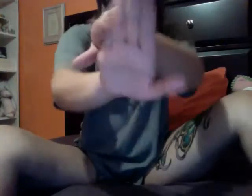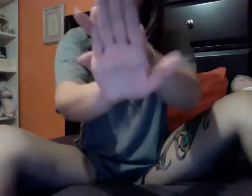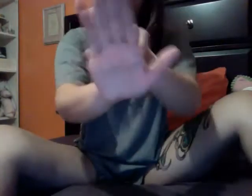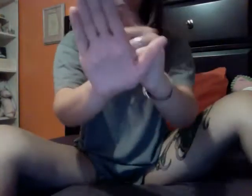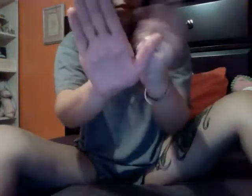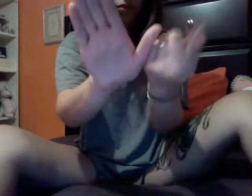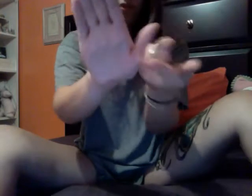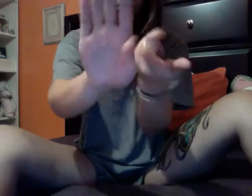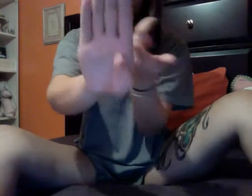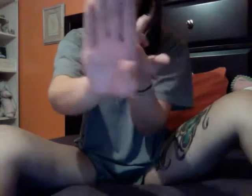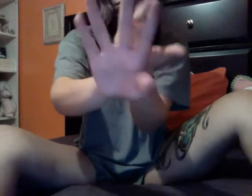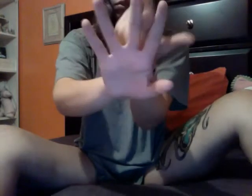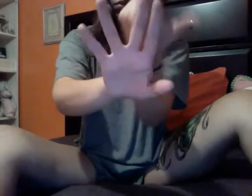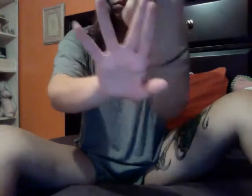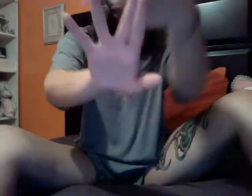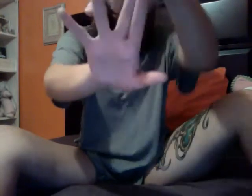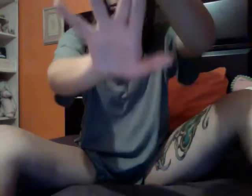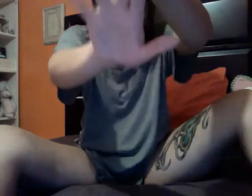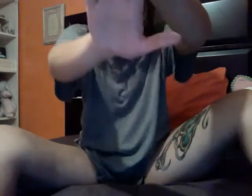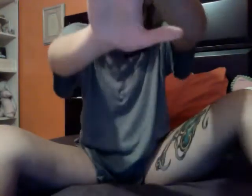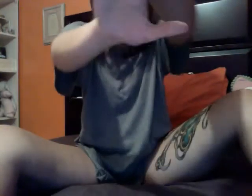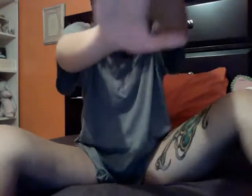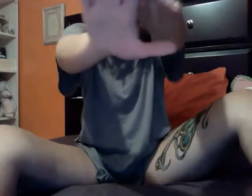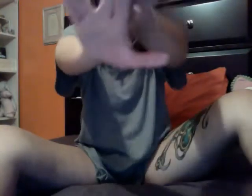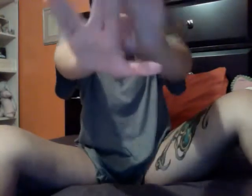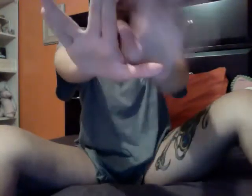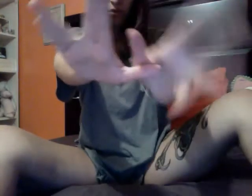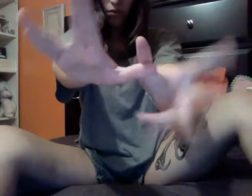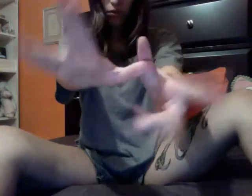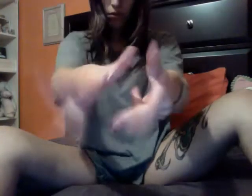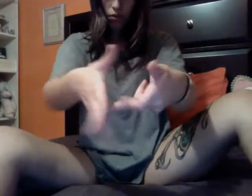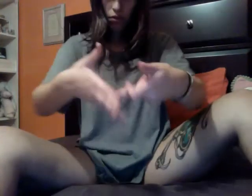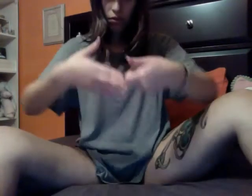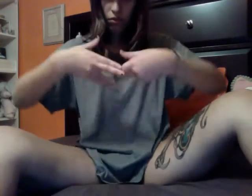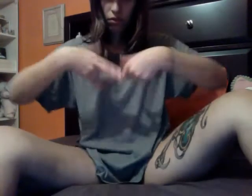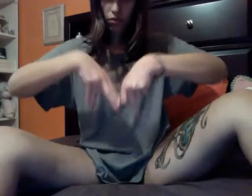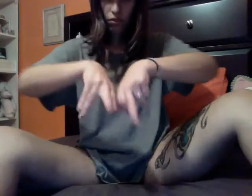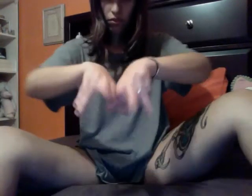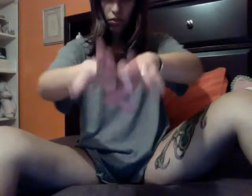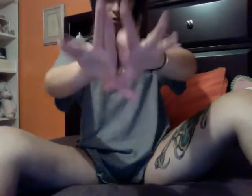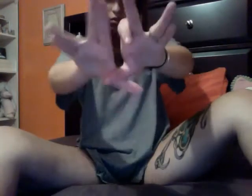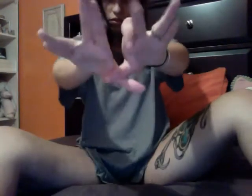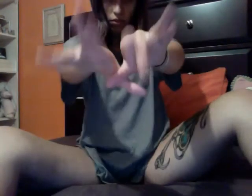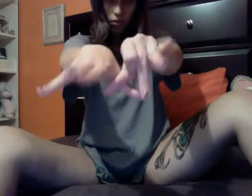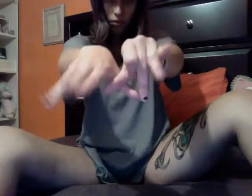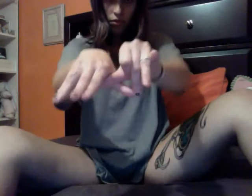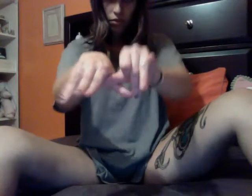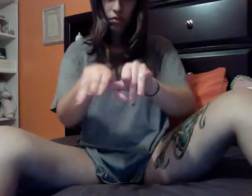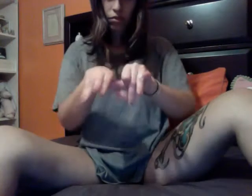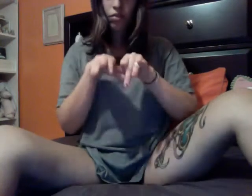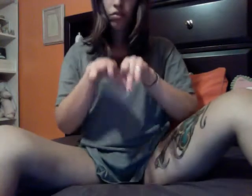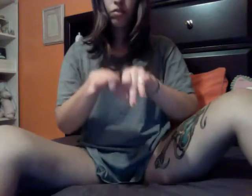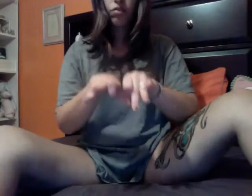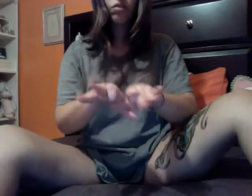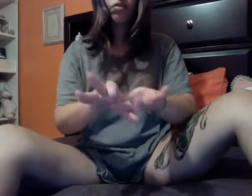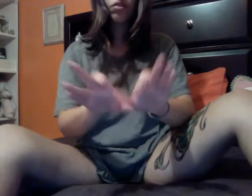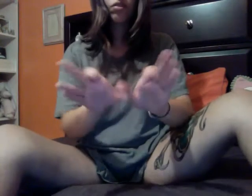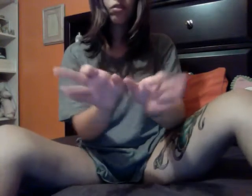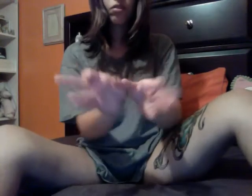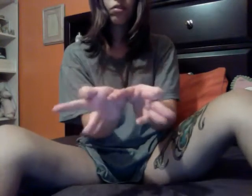We don't need no money, we can make it all work. But he headed out on Sunday, said he'd come on Monday.